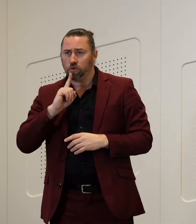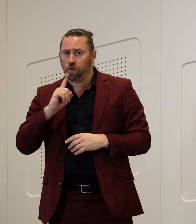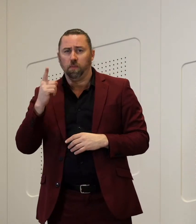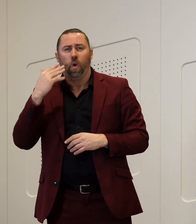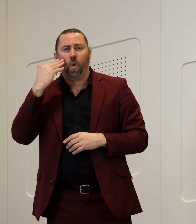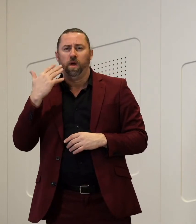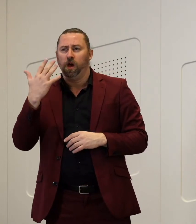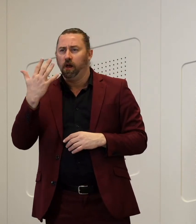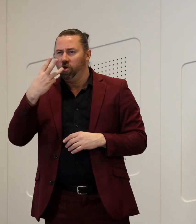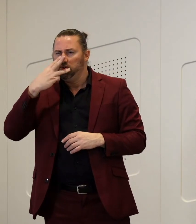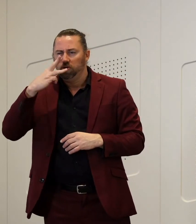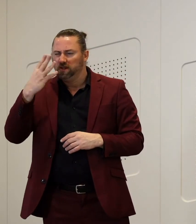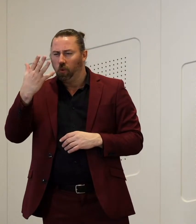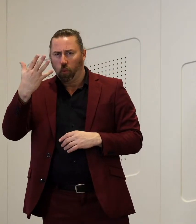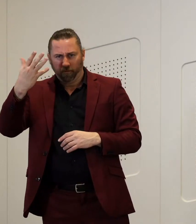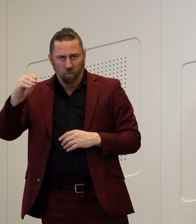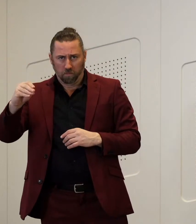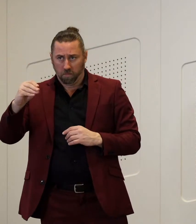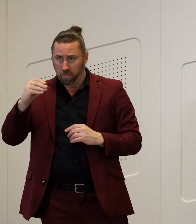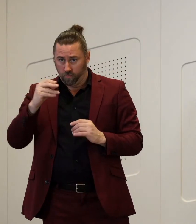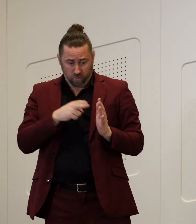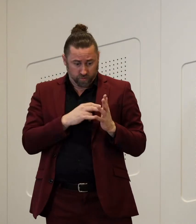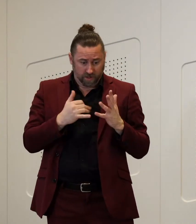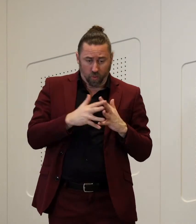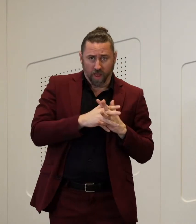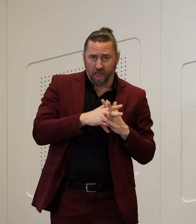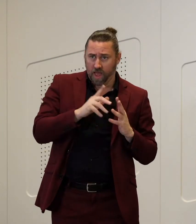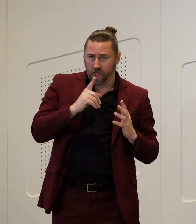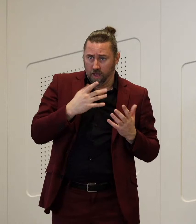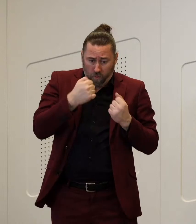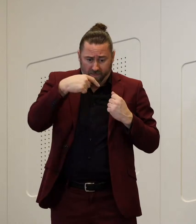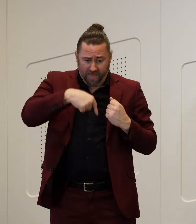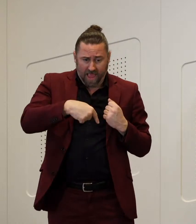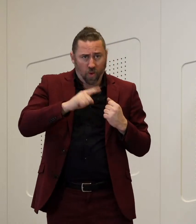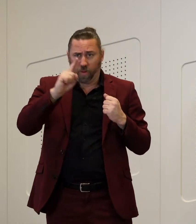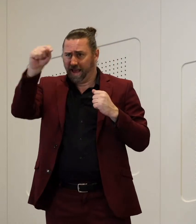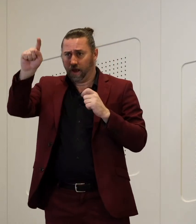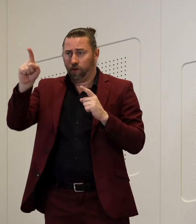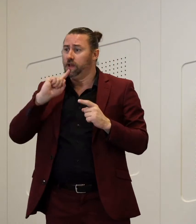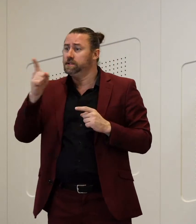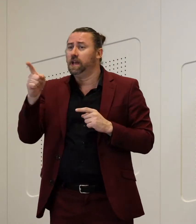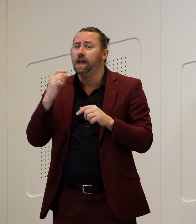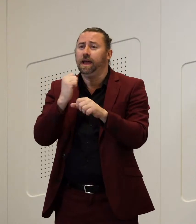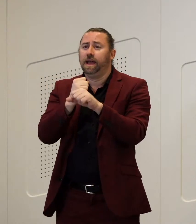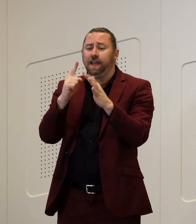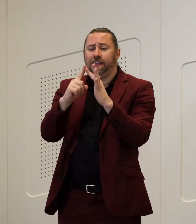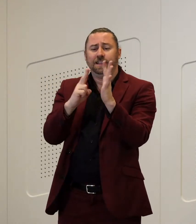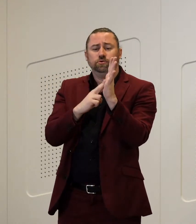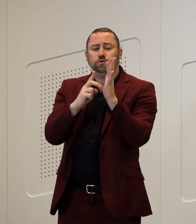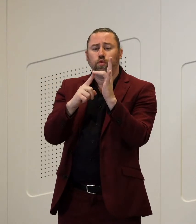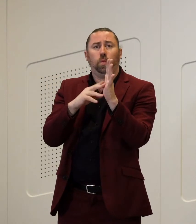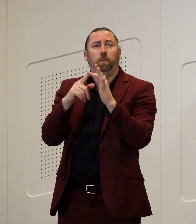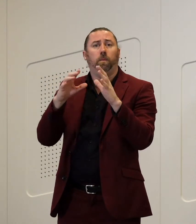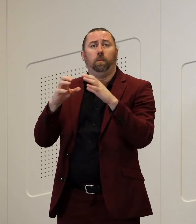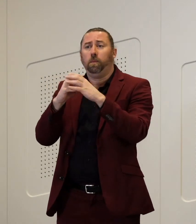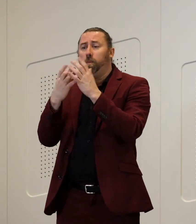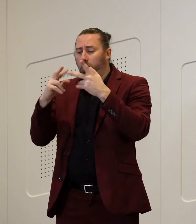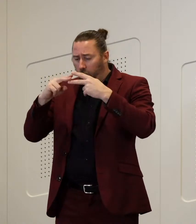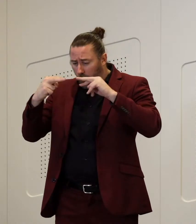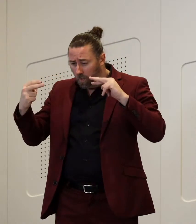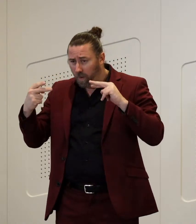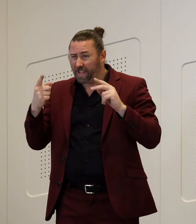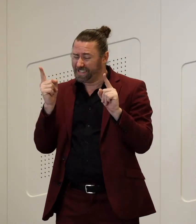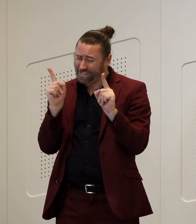in New South Wales. It's not linked to any existing outbreaks. Well, her whole genome sequence is identical to